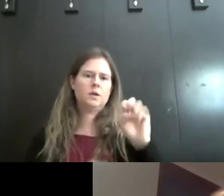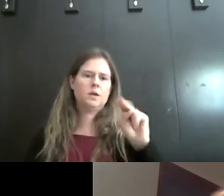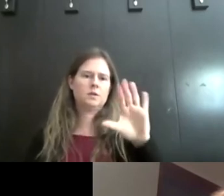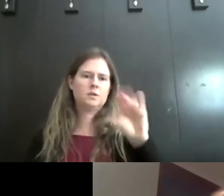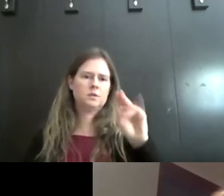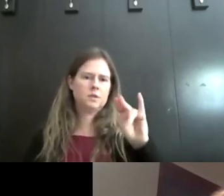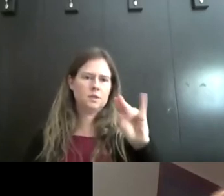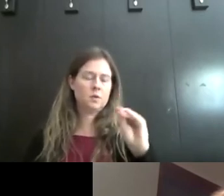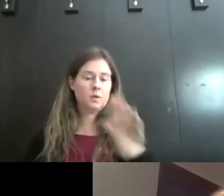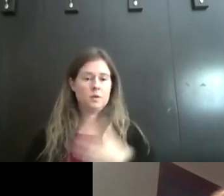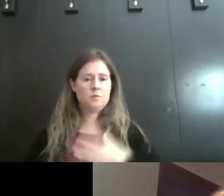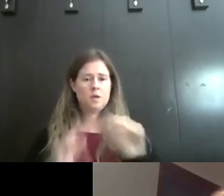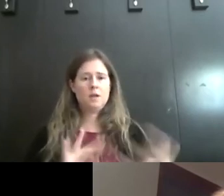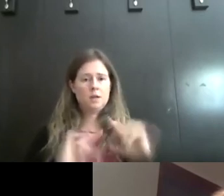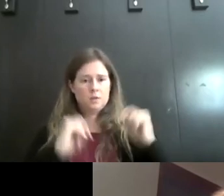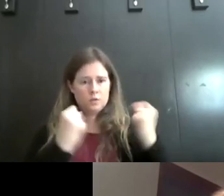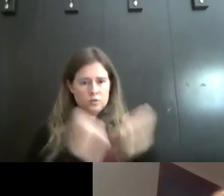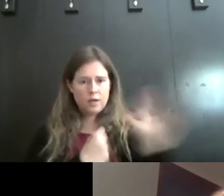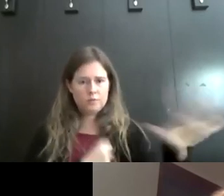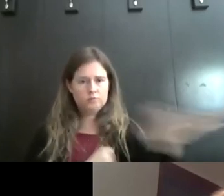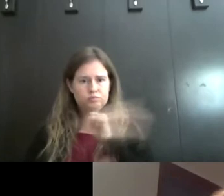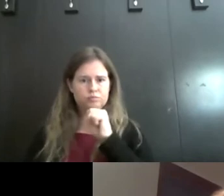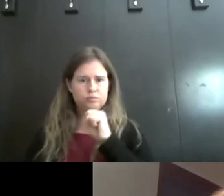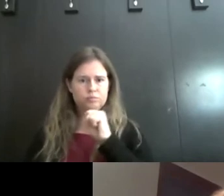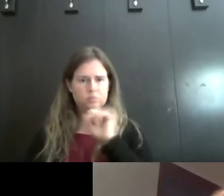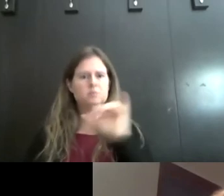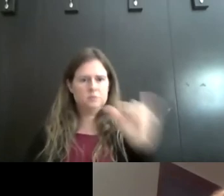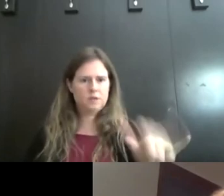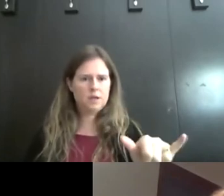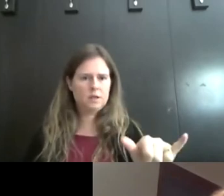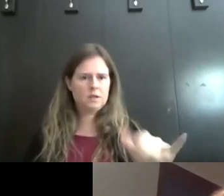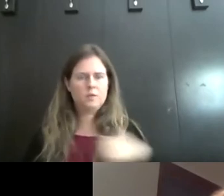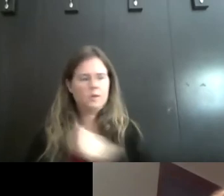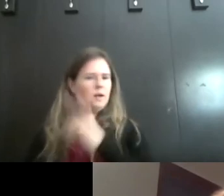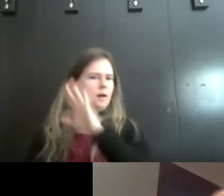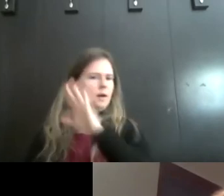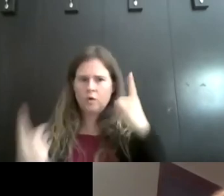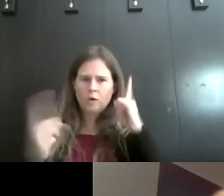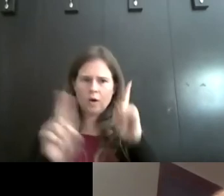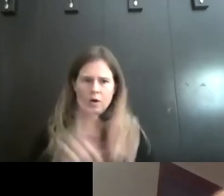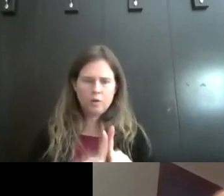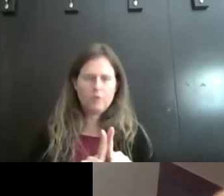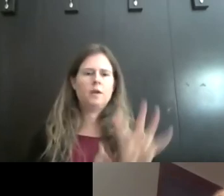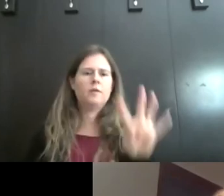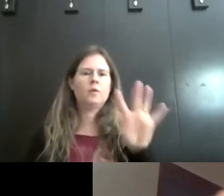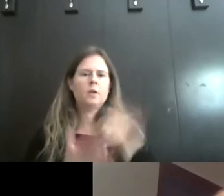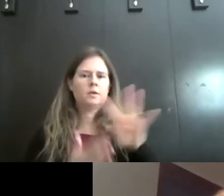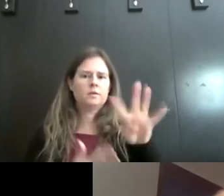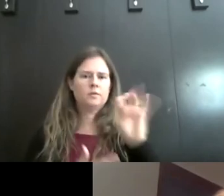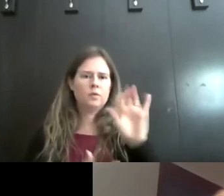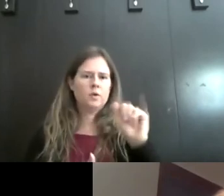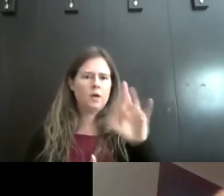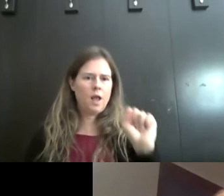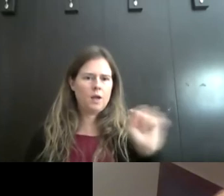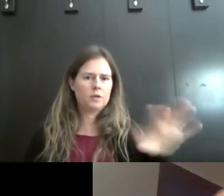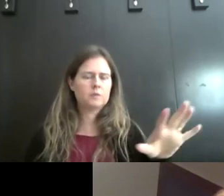land, my tribal land was stolen, we never signed a treaty for that 4,400 acres. It became the